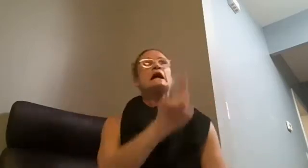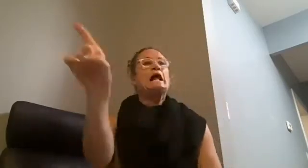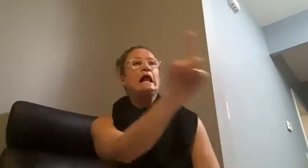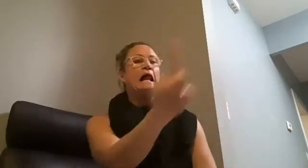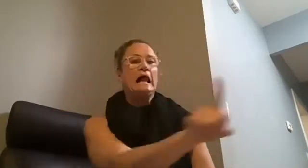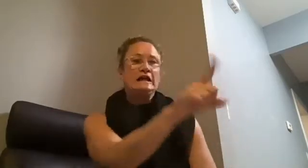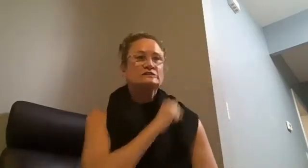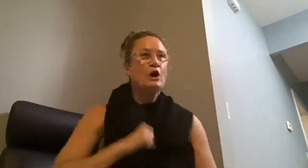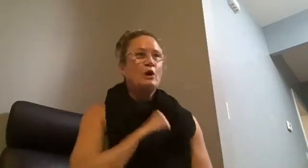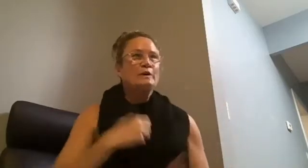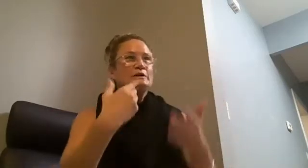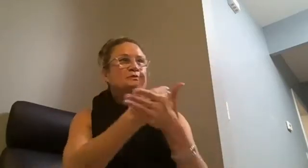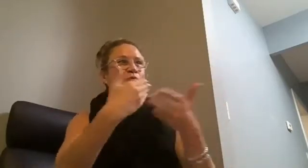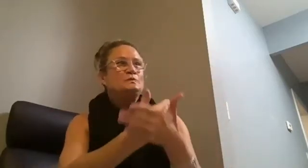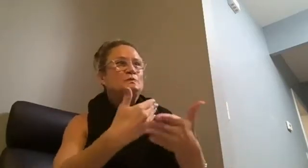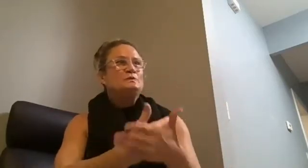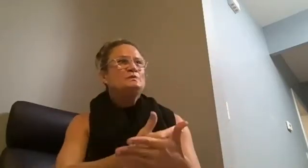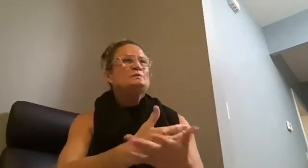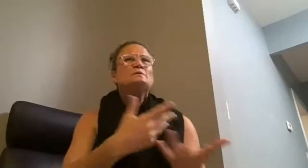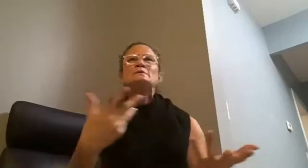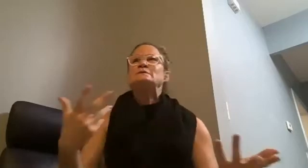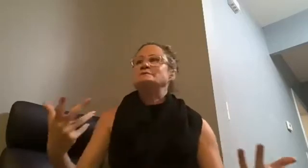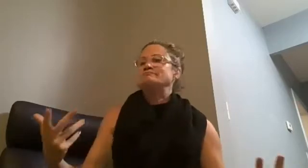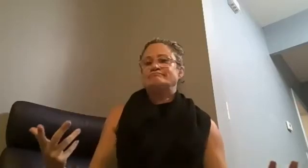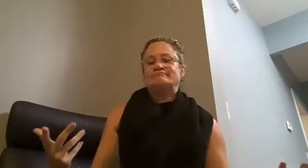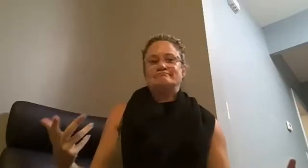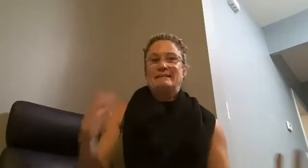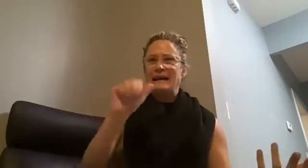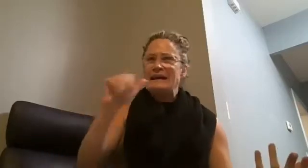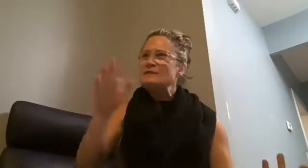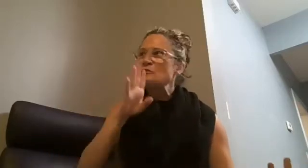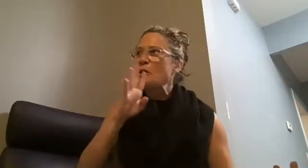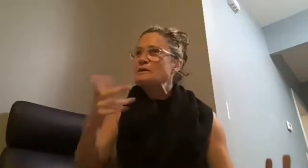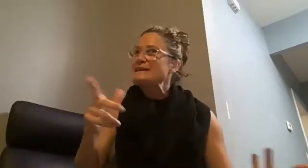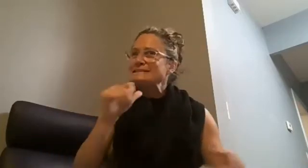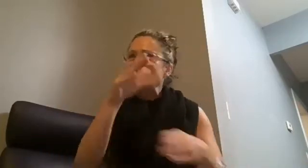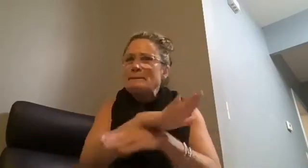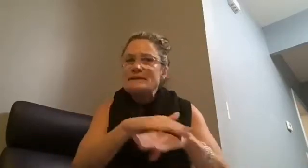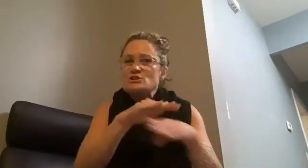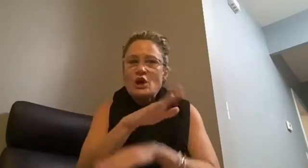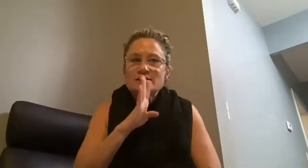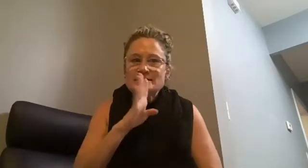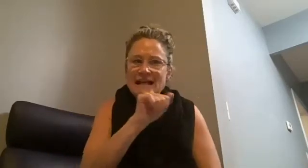sorry, he's a newcomer, which is like, that's AA talk. That's not like beach lingo. So in no way did